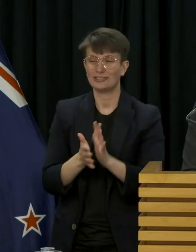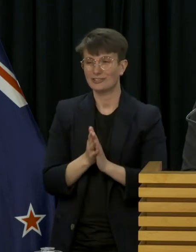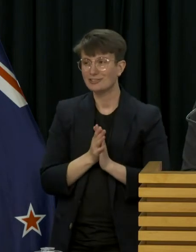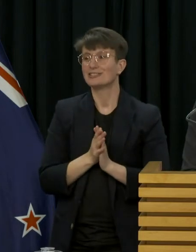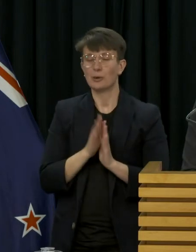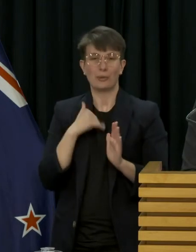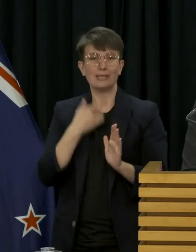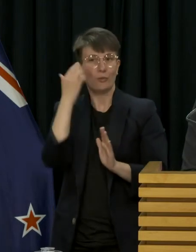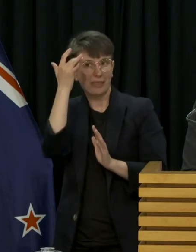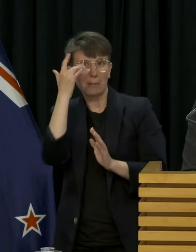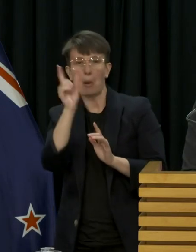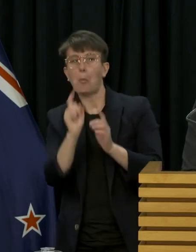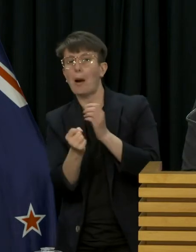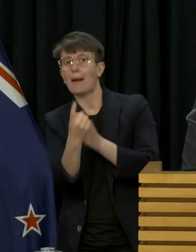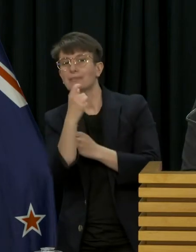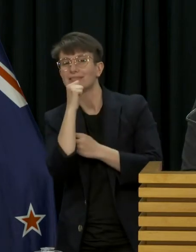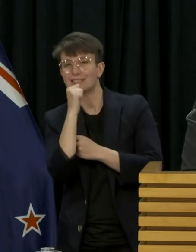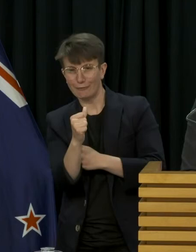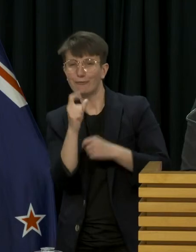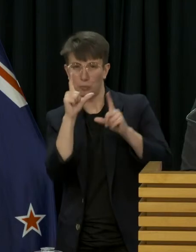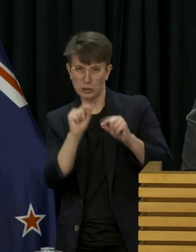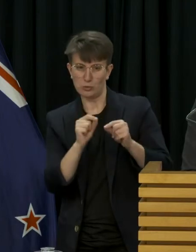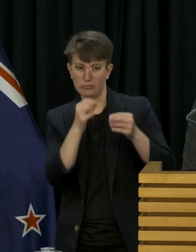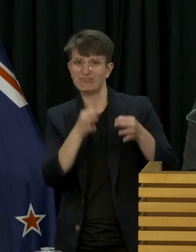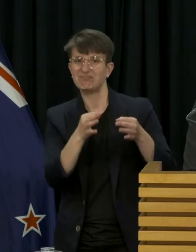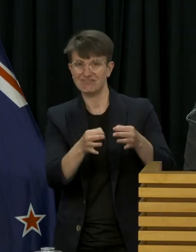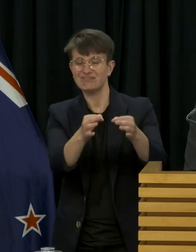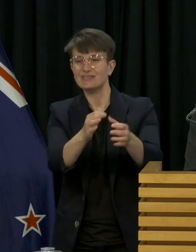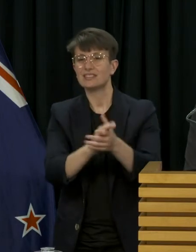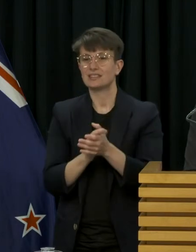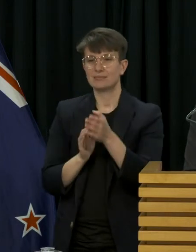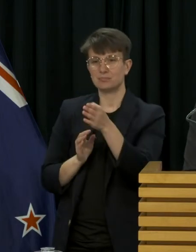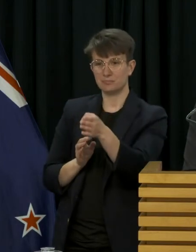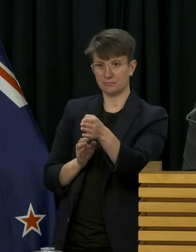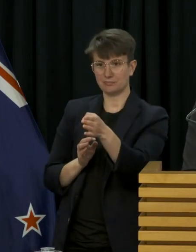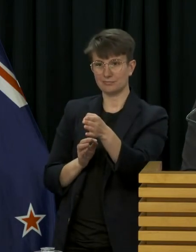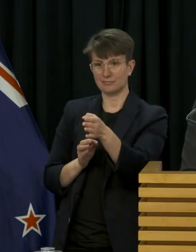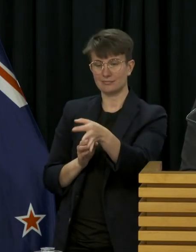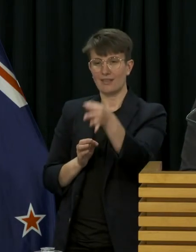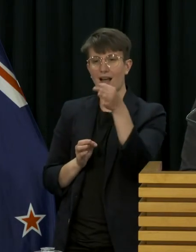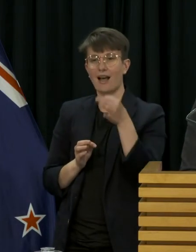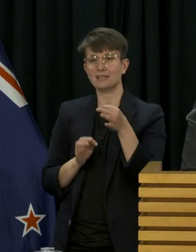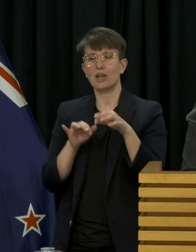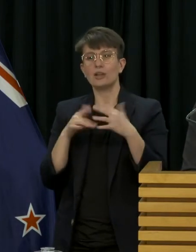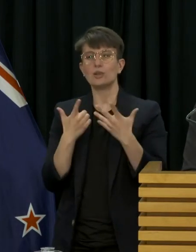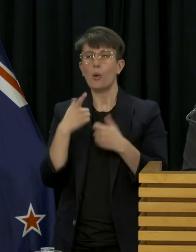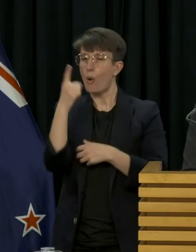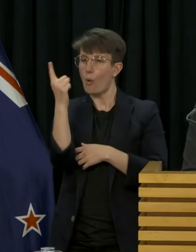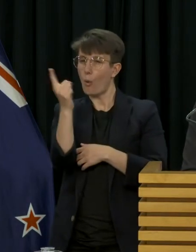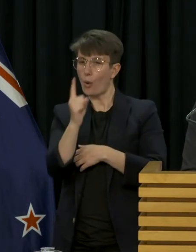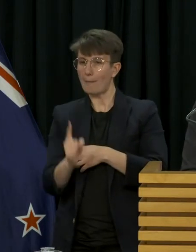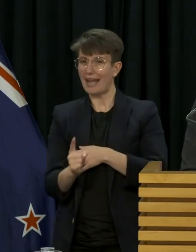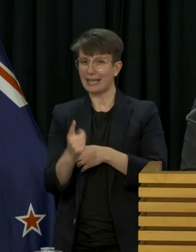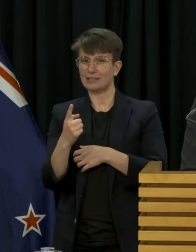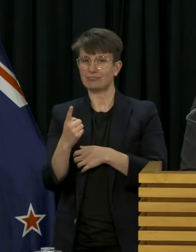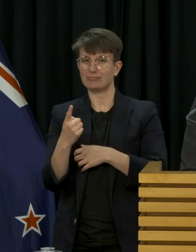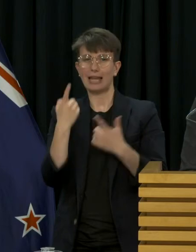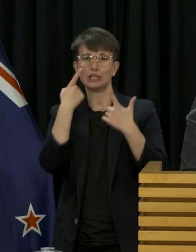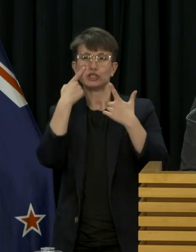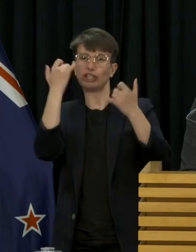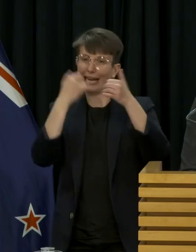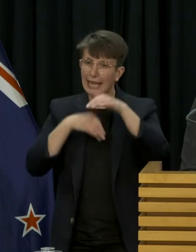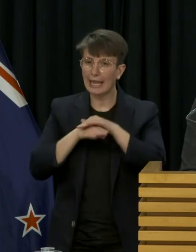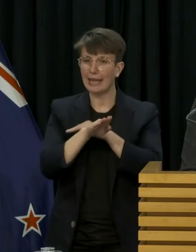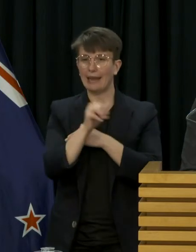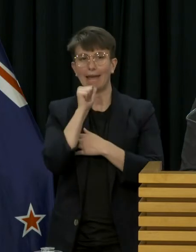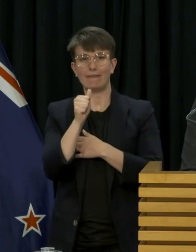the consequences of some of them. So Ripple is experimenting with automated check-ins. So you walk into a bar and it just checks in, you don't do